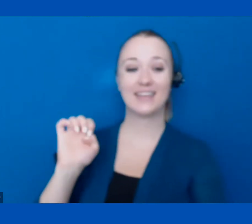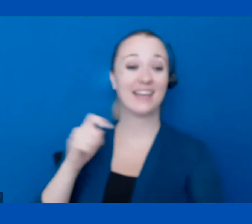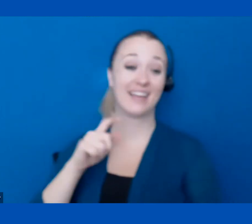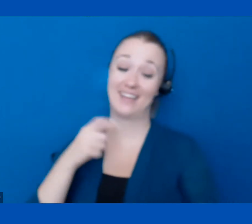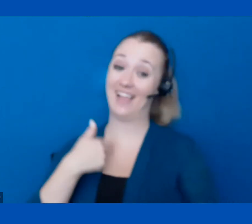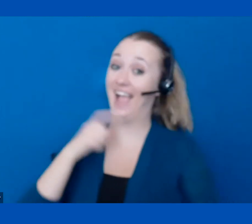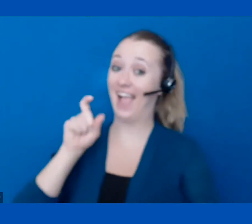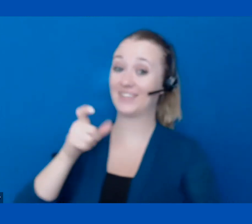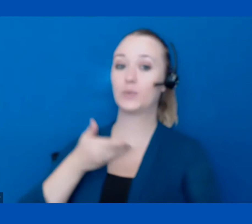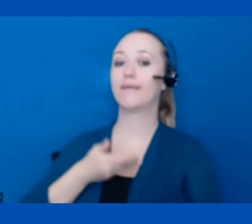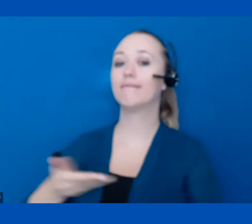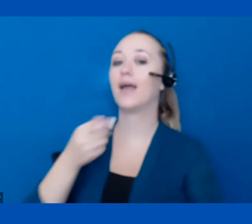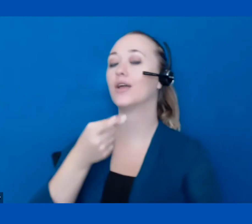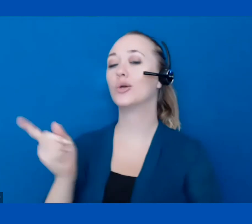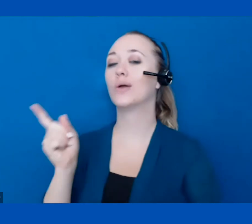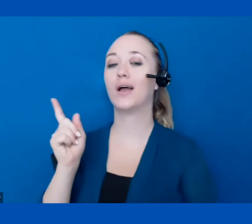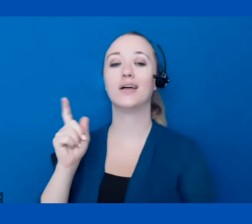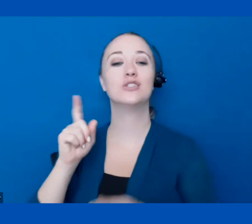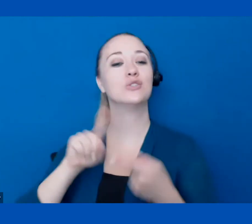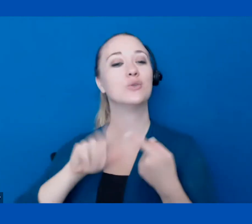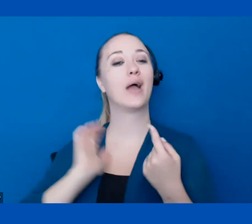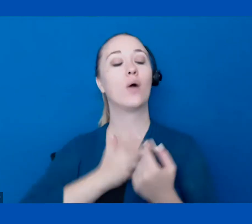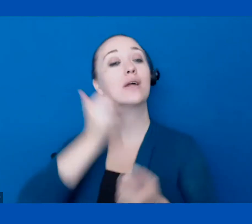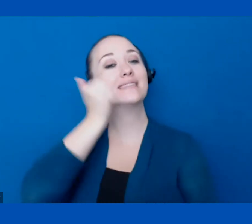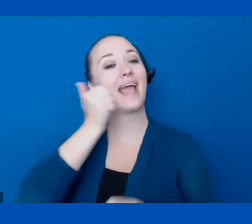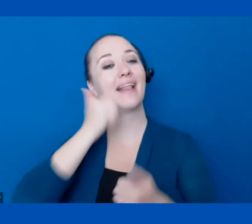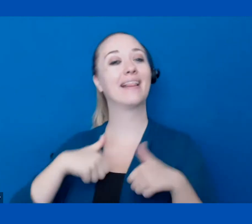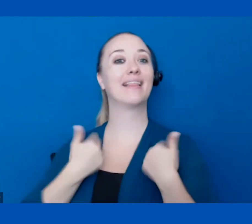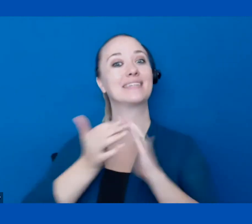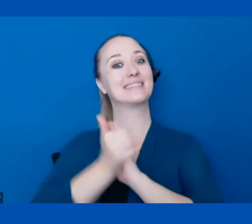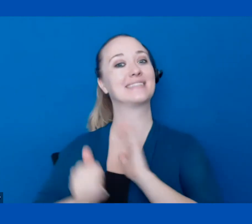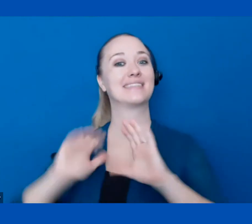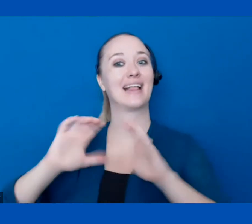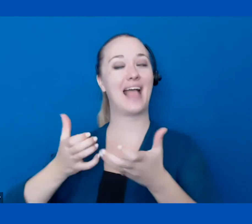to the activities of daily living skills class once we're back in action.